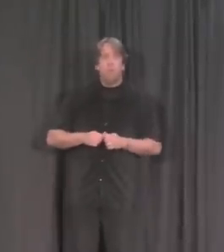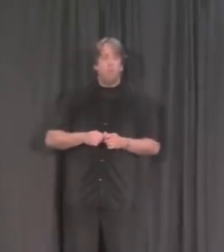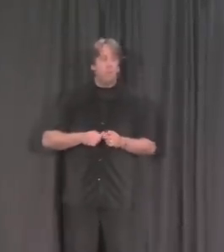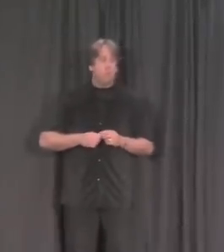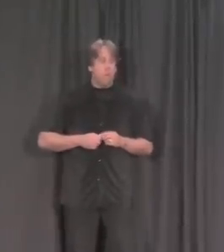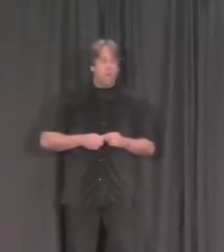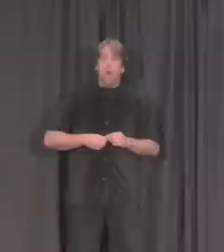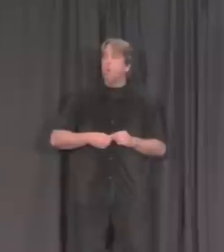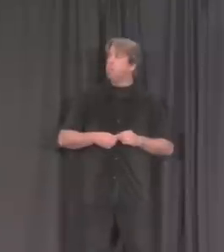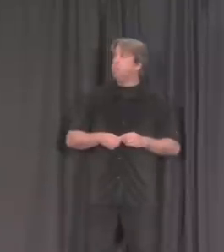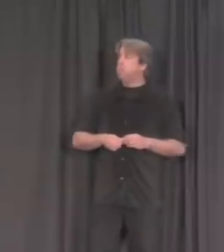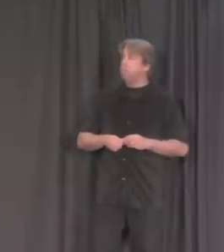disconnected.